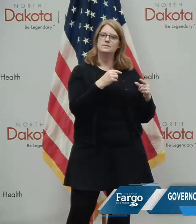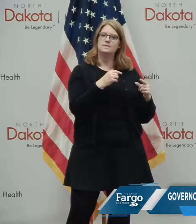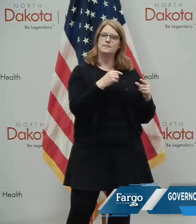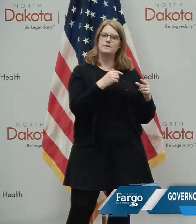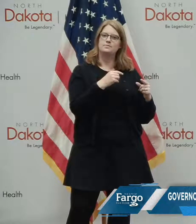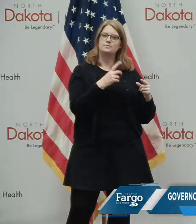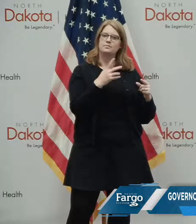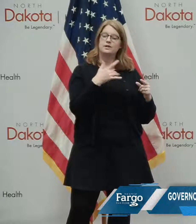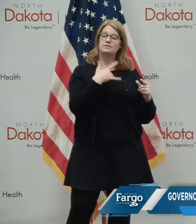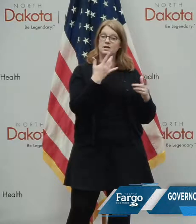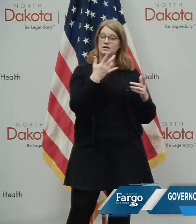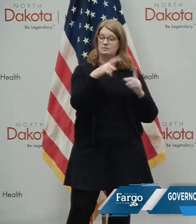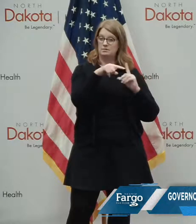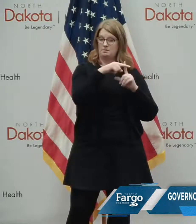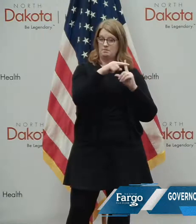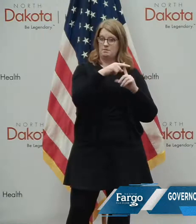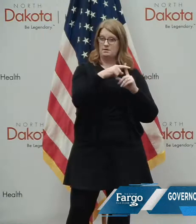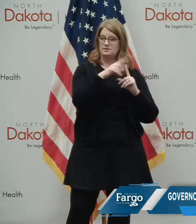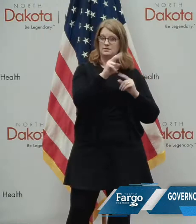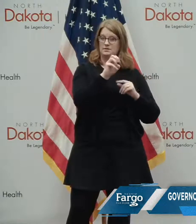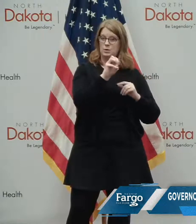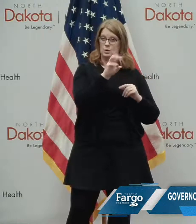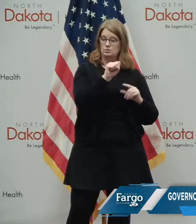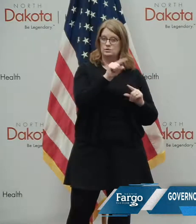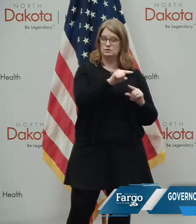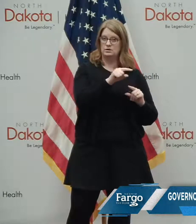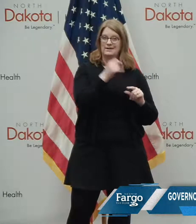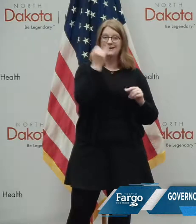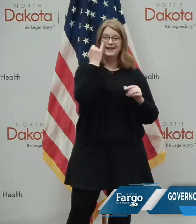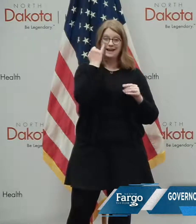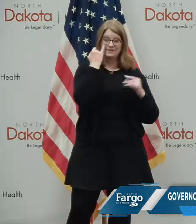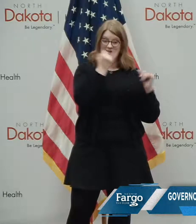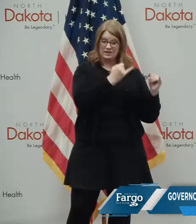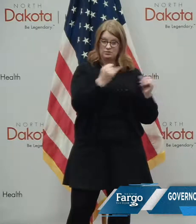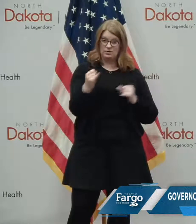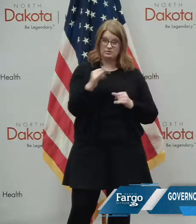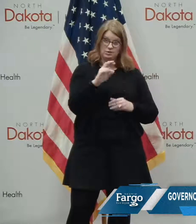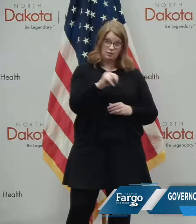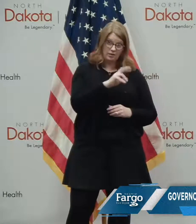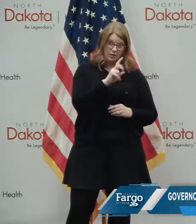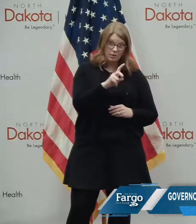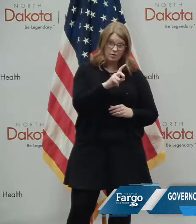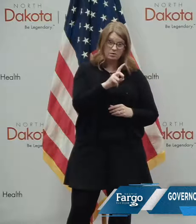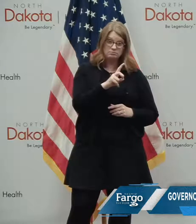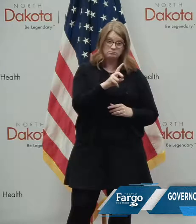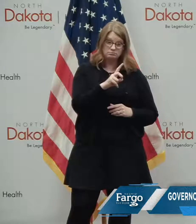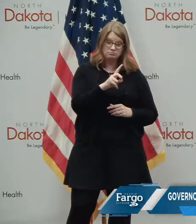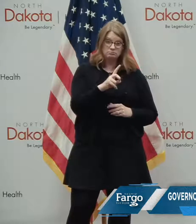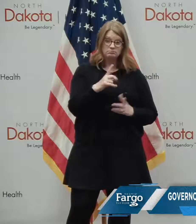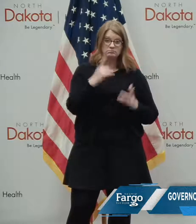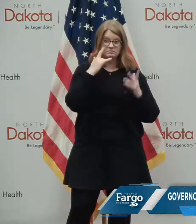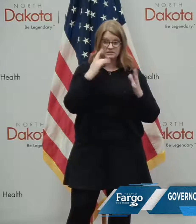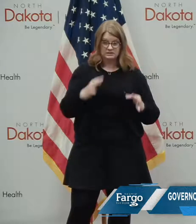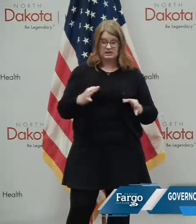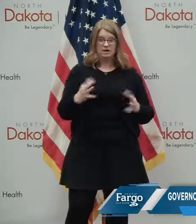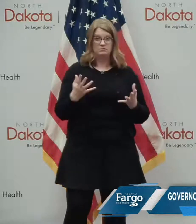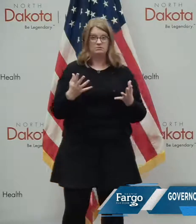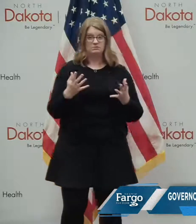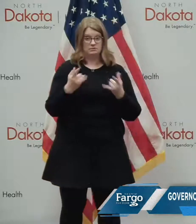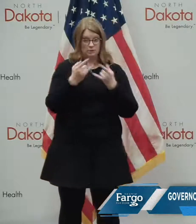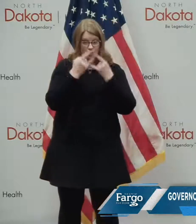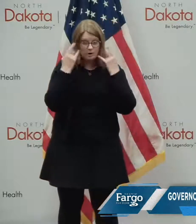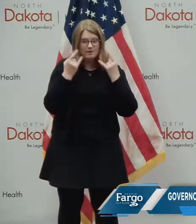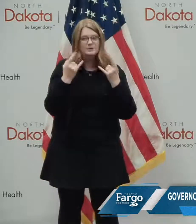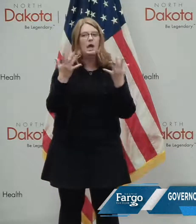I think the good news is that if individuals in North Dakota do elect to wear a mask, and we want them to be